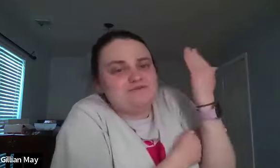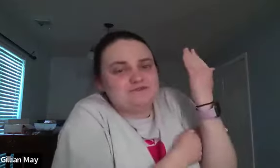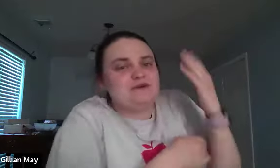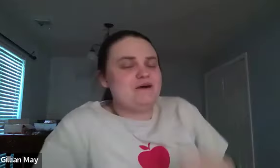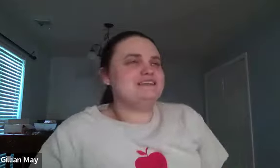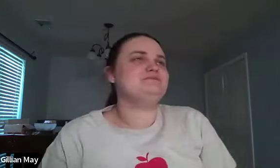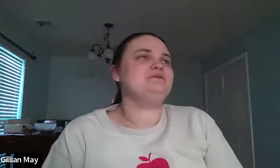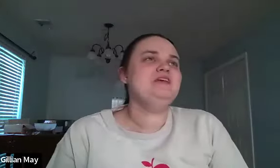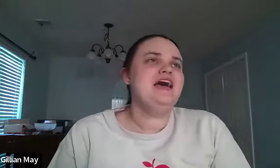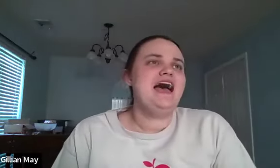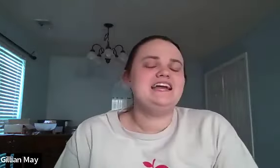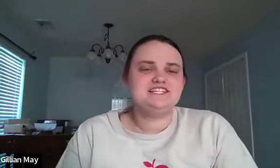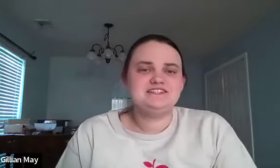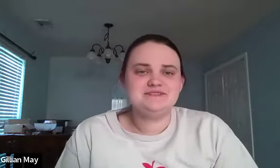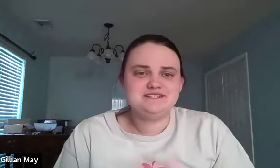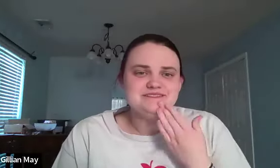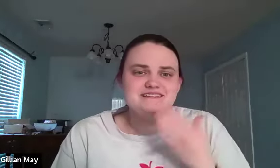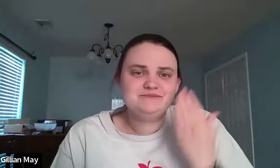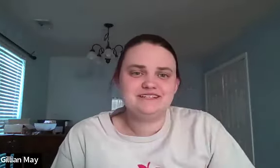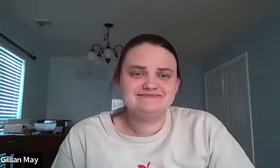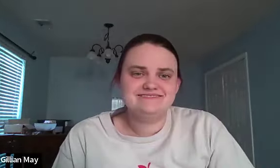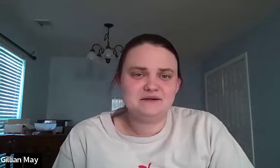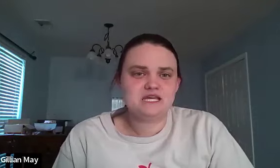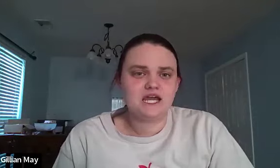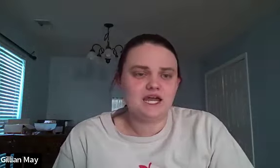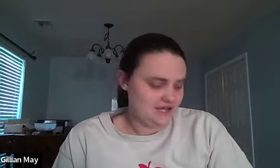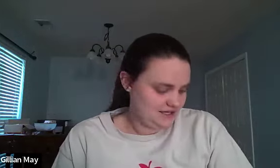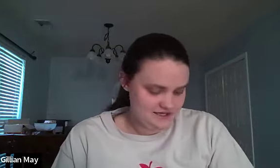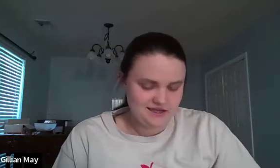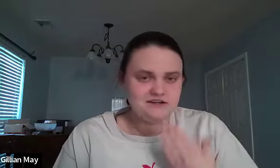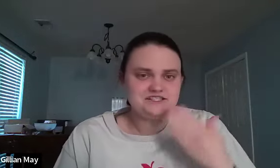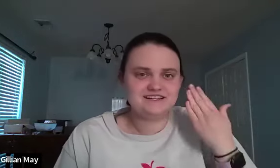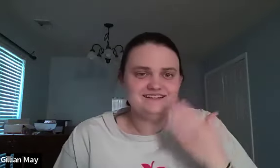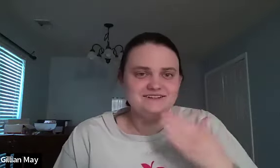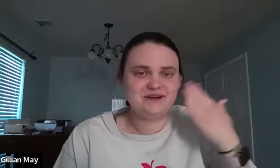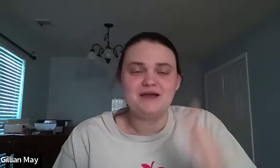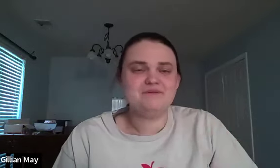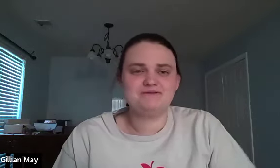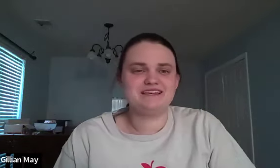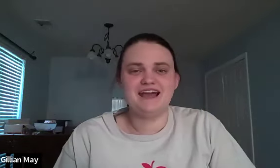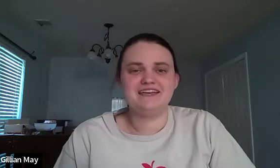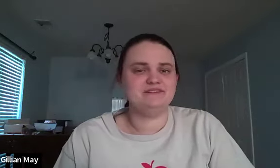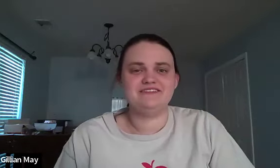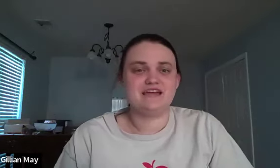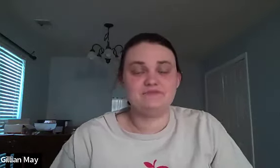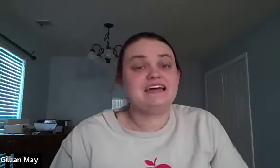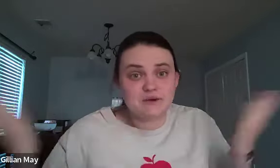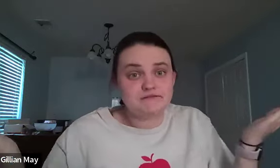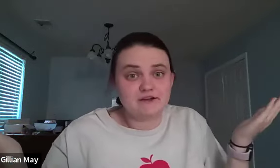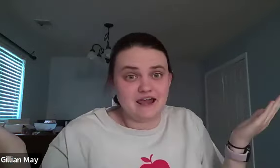uncomfortable way possible. And she looked at me and she was like, good morning. And I was like, just a good. I remember I was like, I can't believe that's how I found it out.